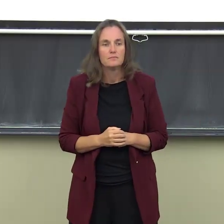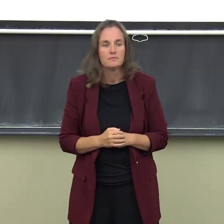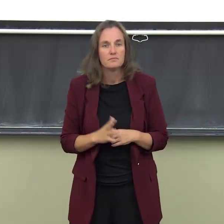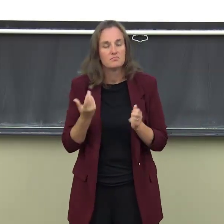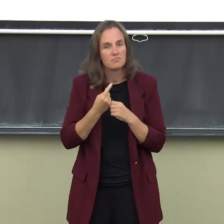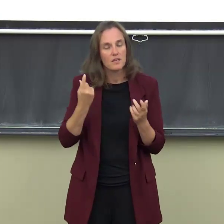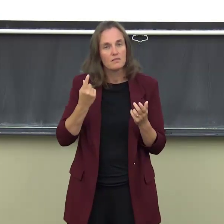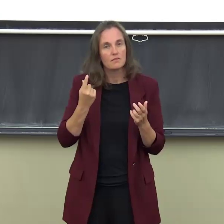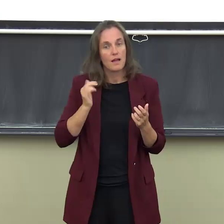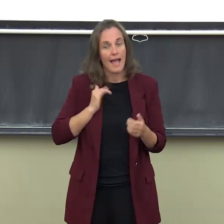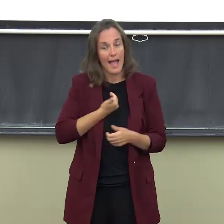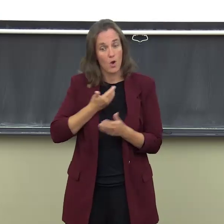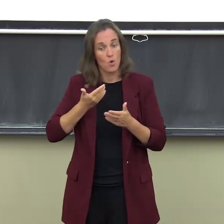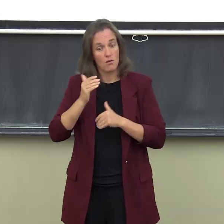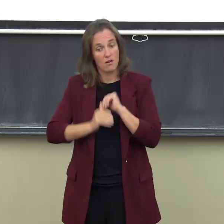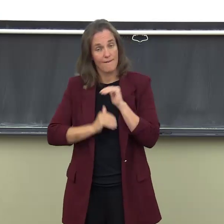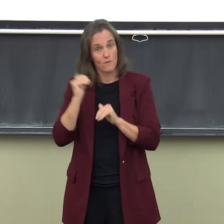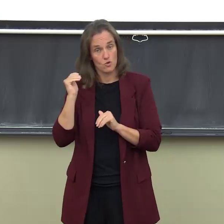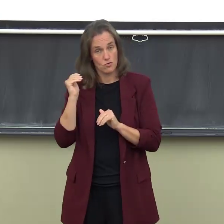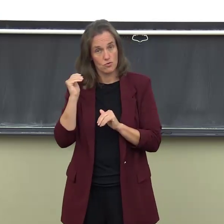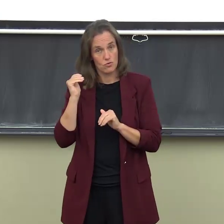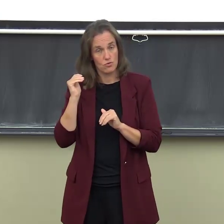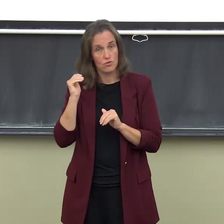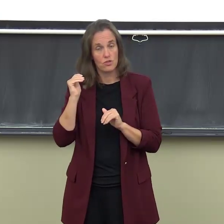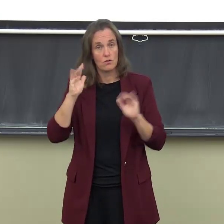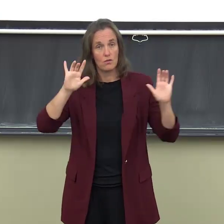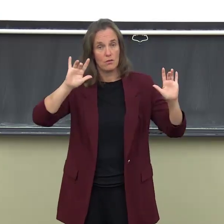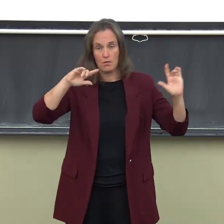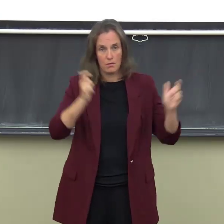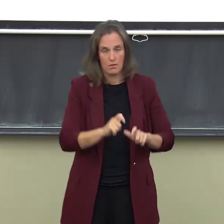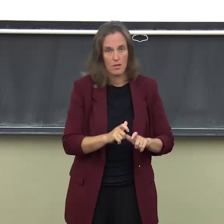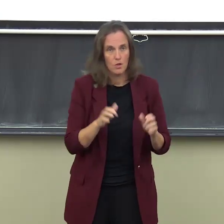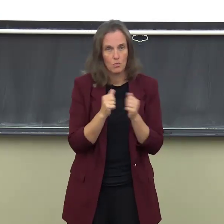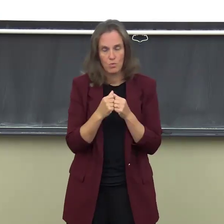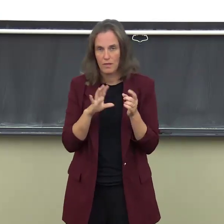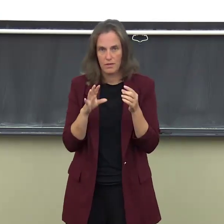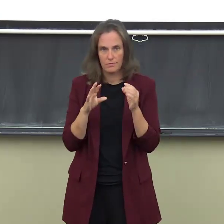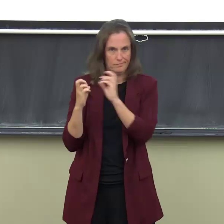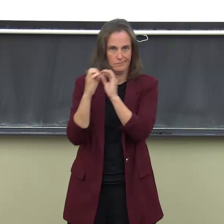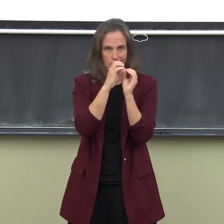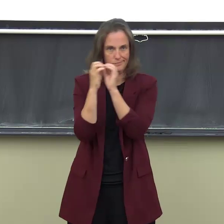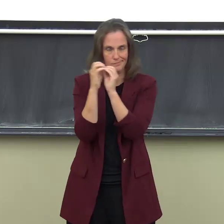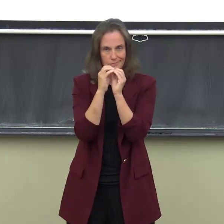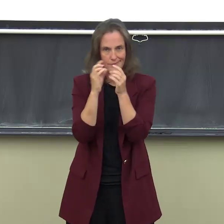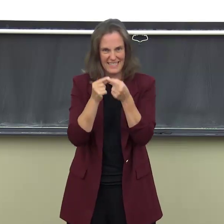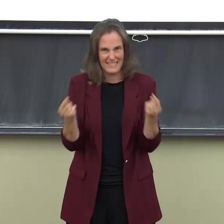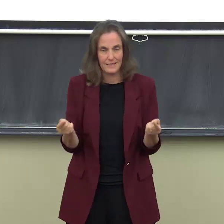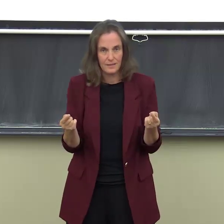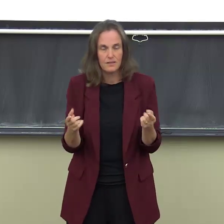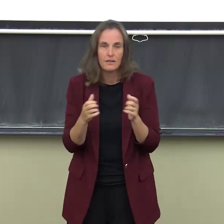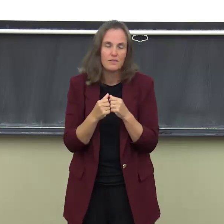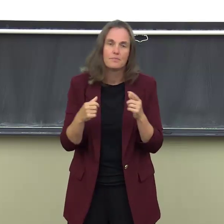it's reducing our comfort with dissonance. And you can see it the most there's